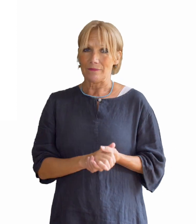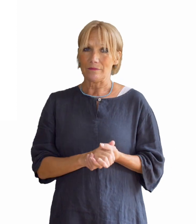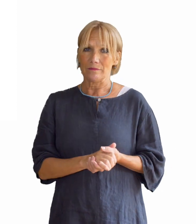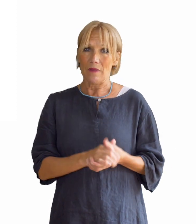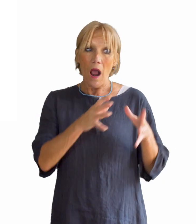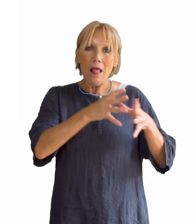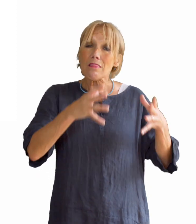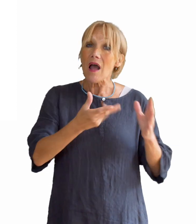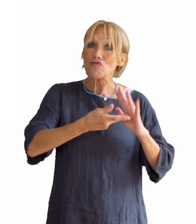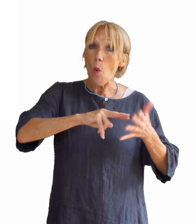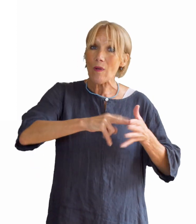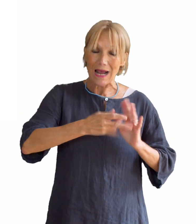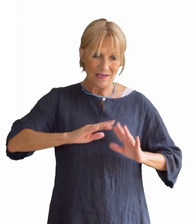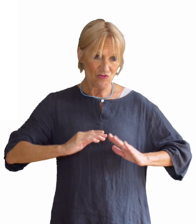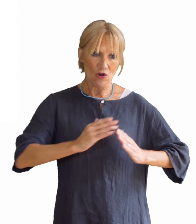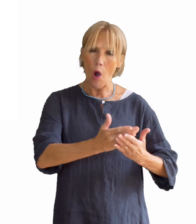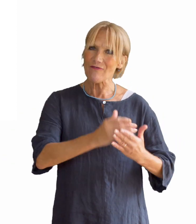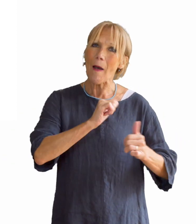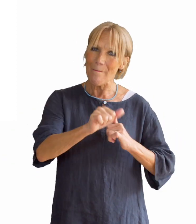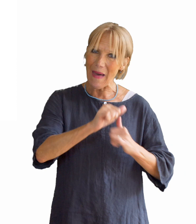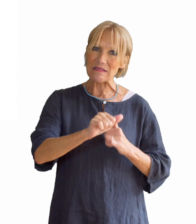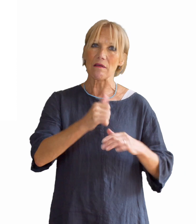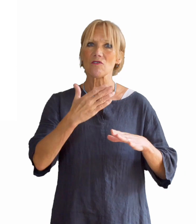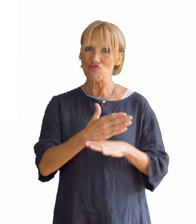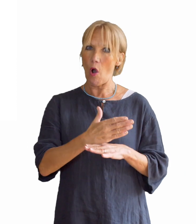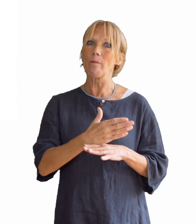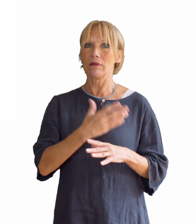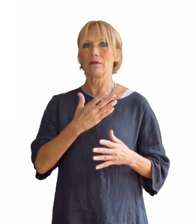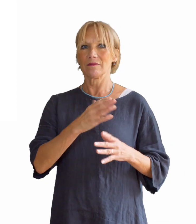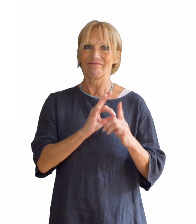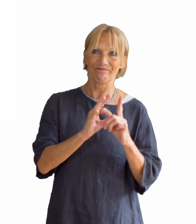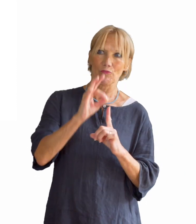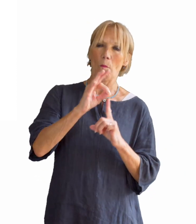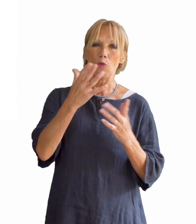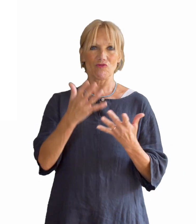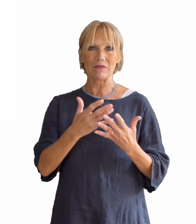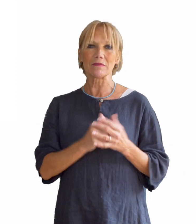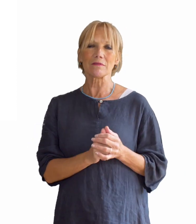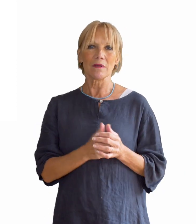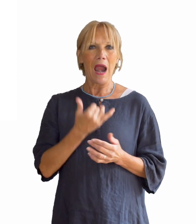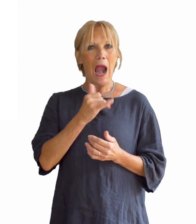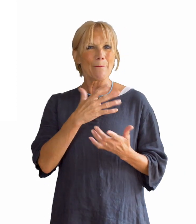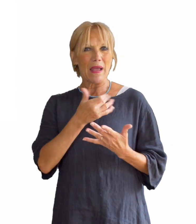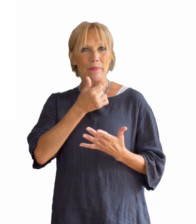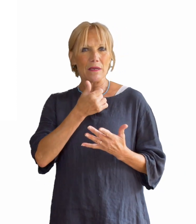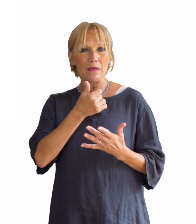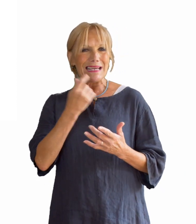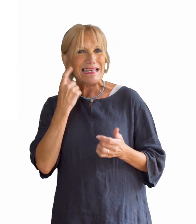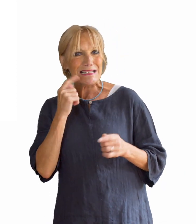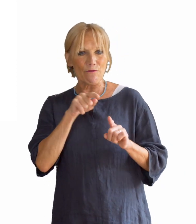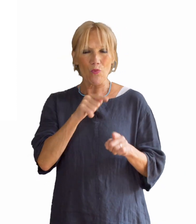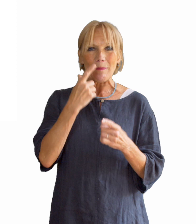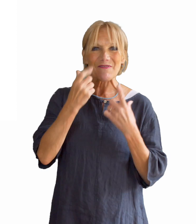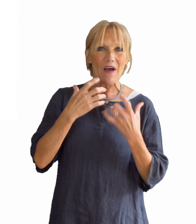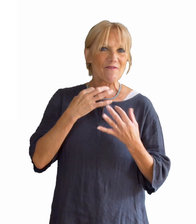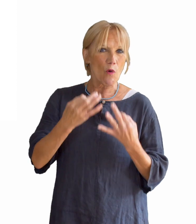could potentially offer better job prospects. They may also have a wider reach in finding staff and volunteers and more flexibility in deploying